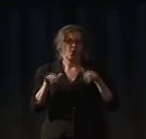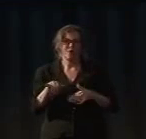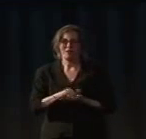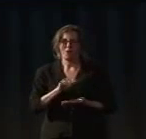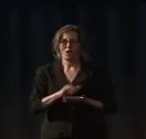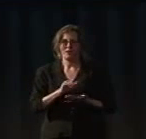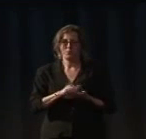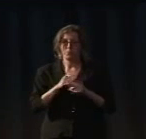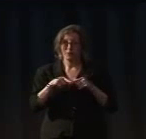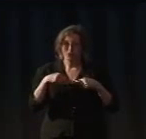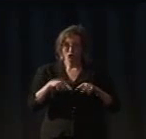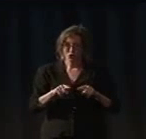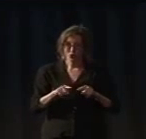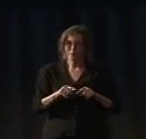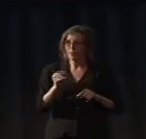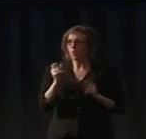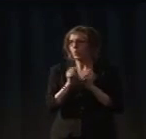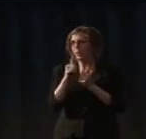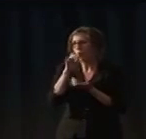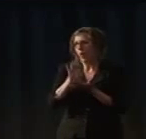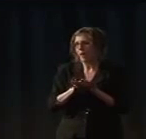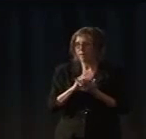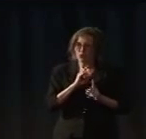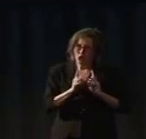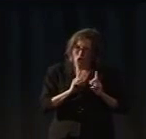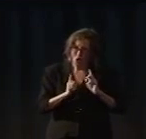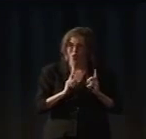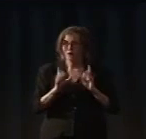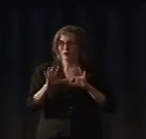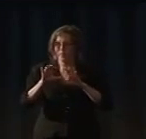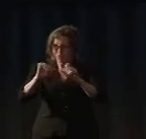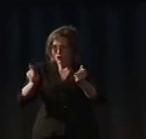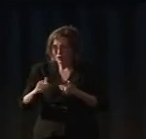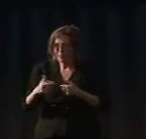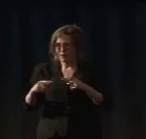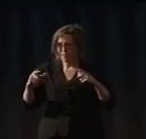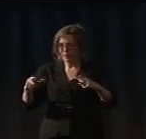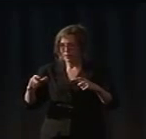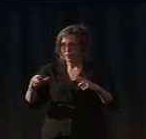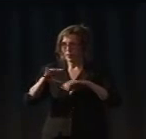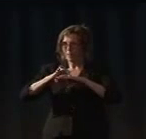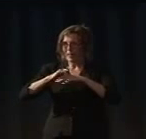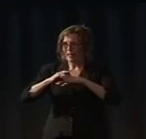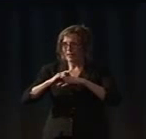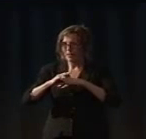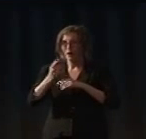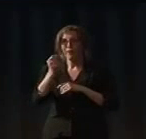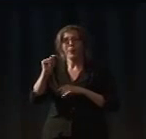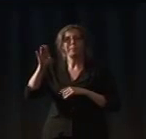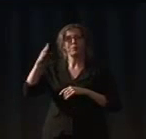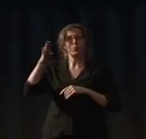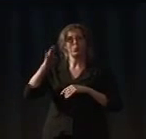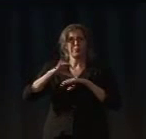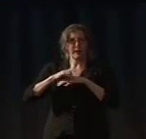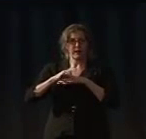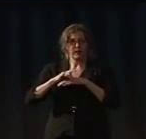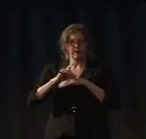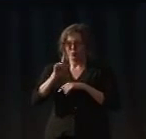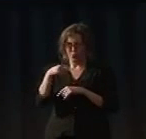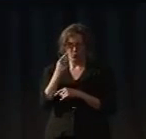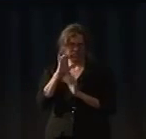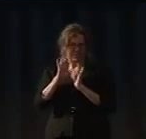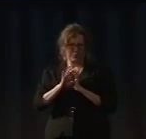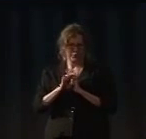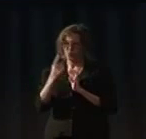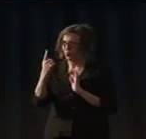interesting discussion about the shape of the planet, the blue planet. As you might know, the blue planet is never the only image of a blue planet.